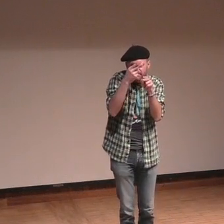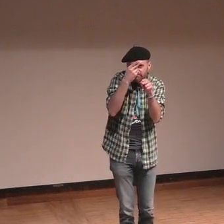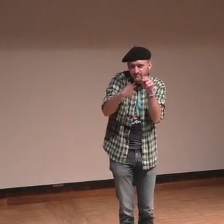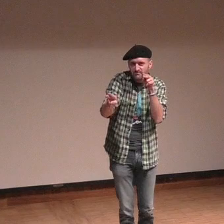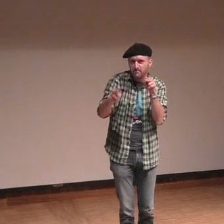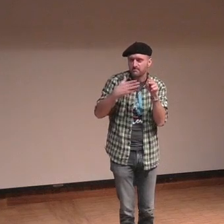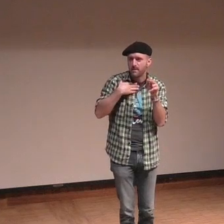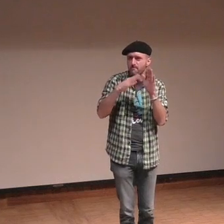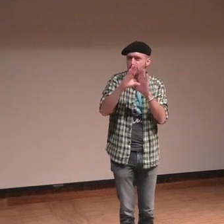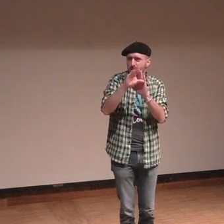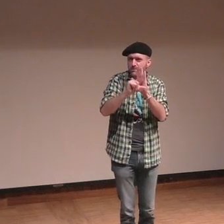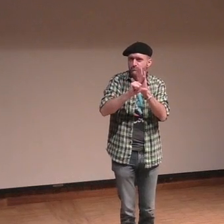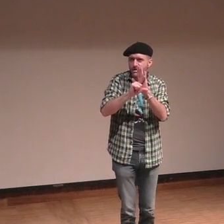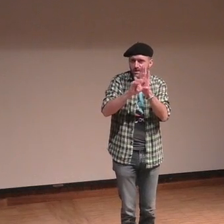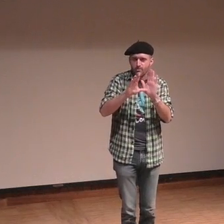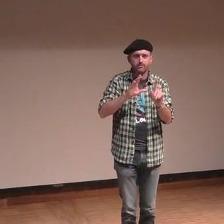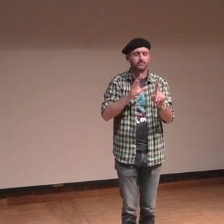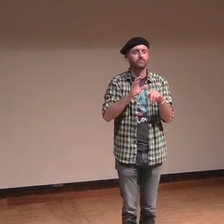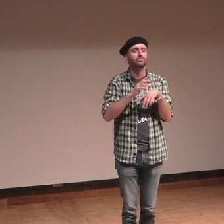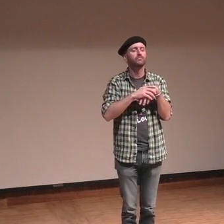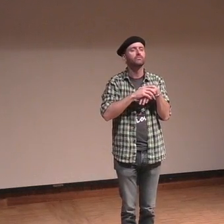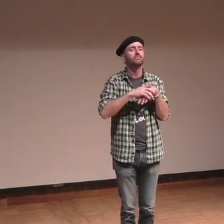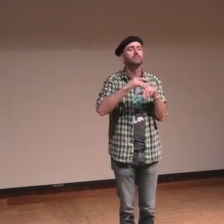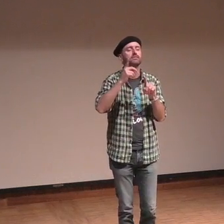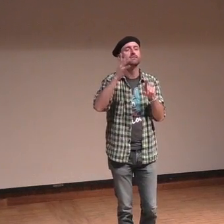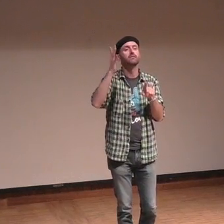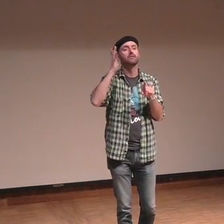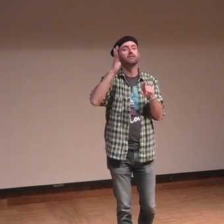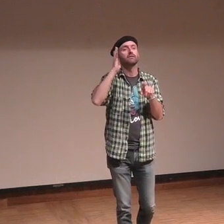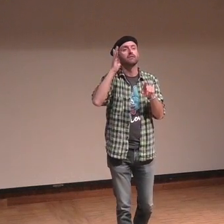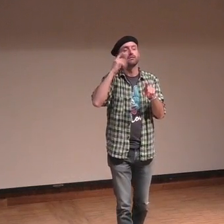So let me just explain briefly about my background.